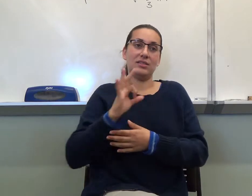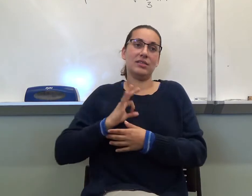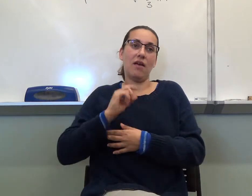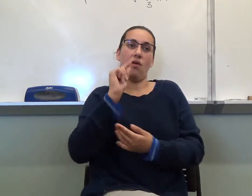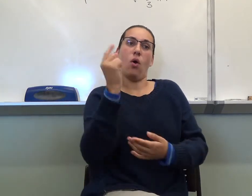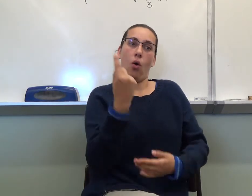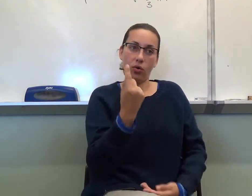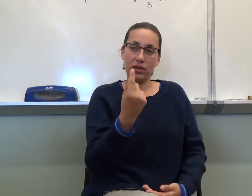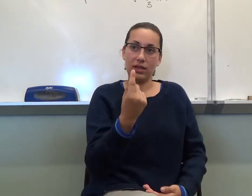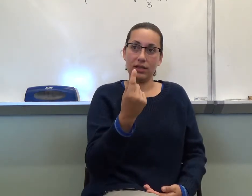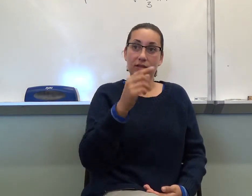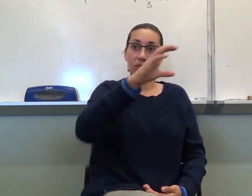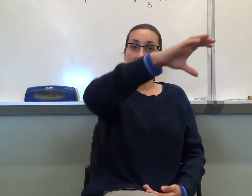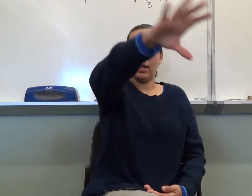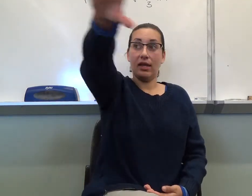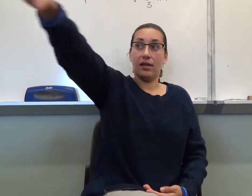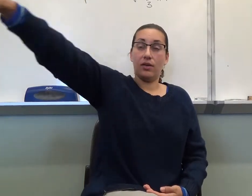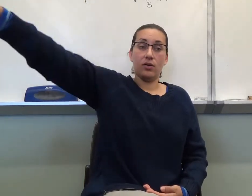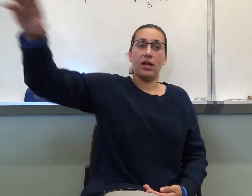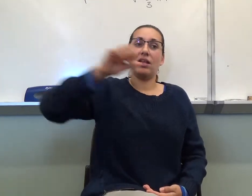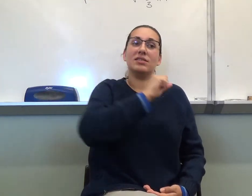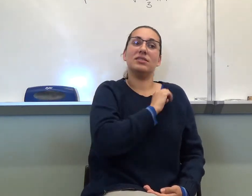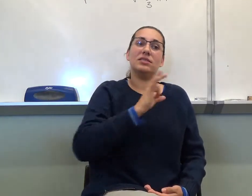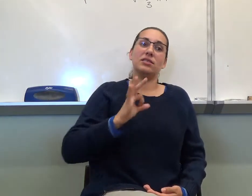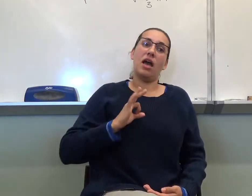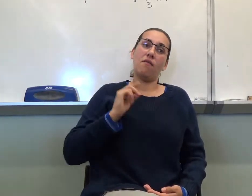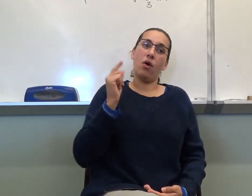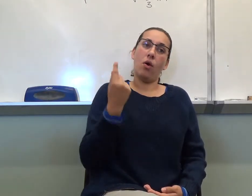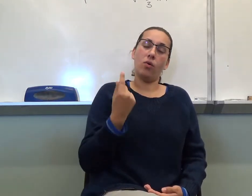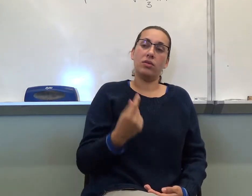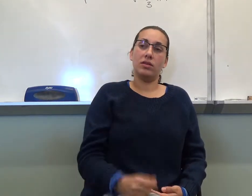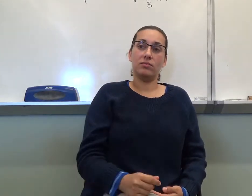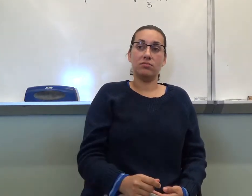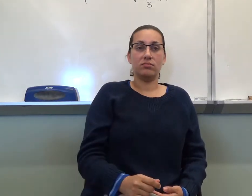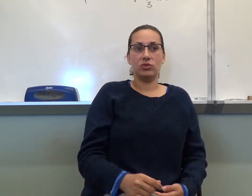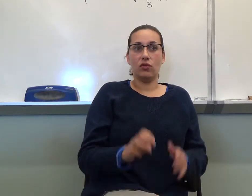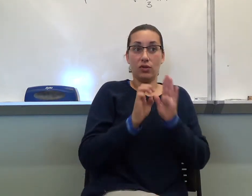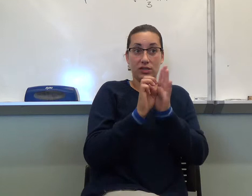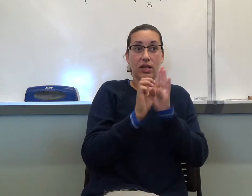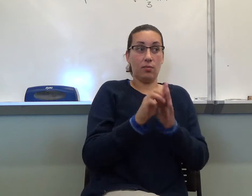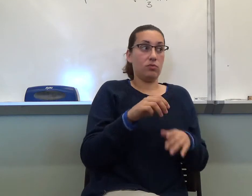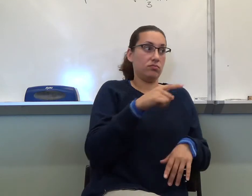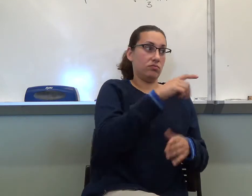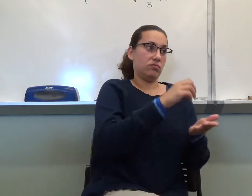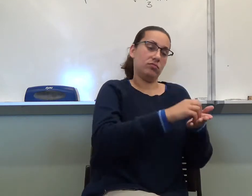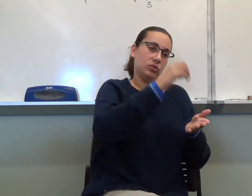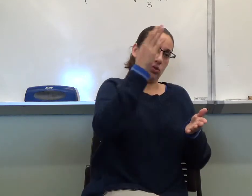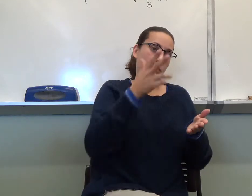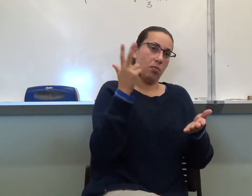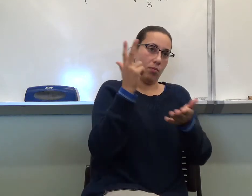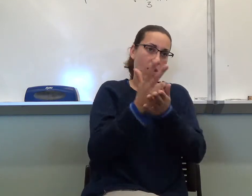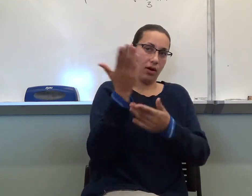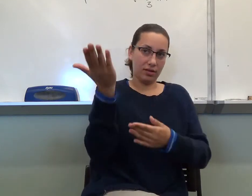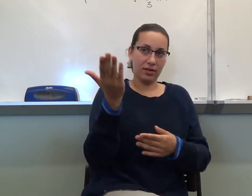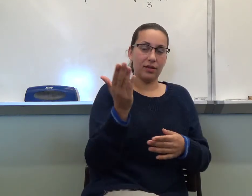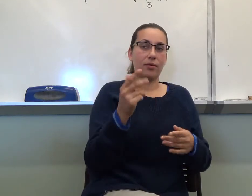Big one out here. Okay. Let me see the parking in there. All right. All right. But you could go out